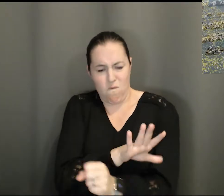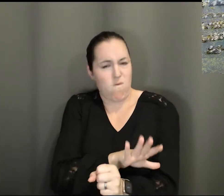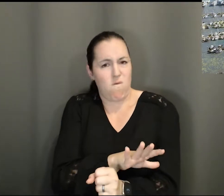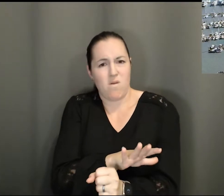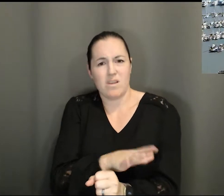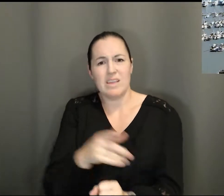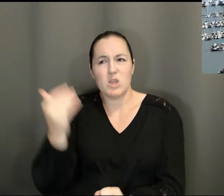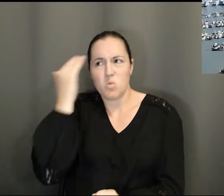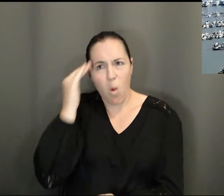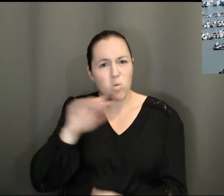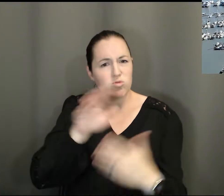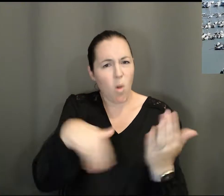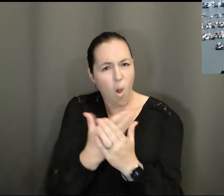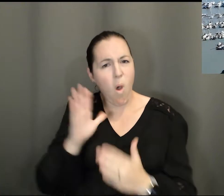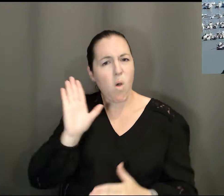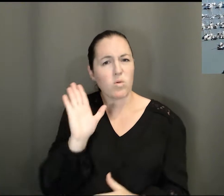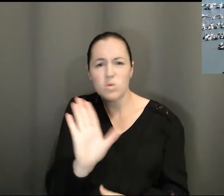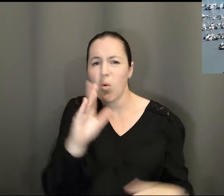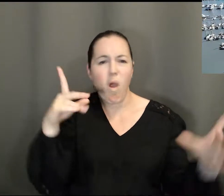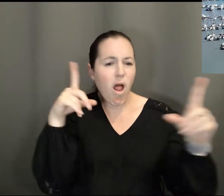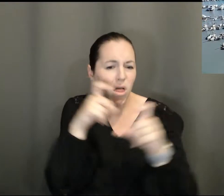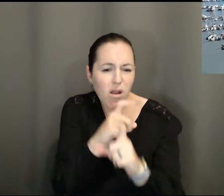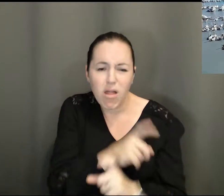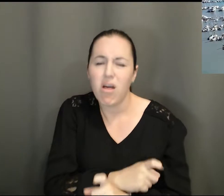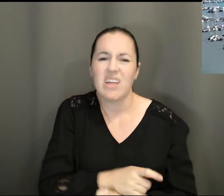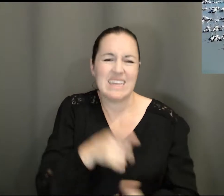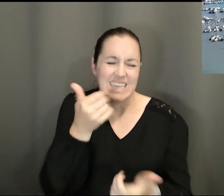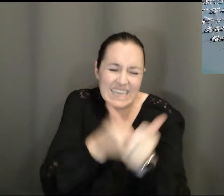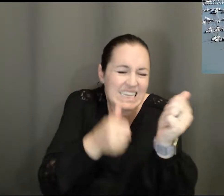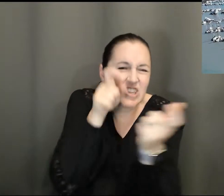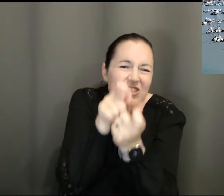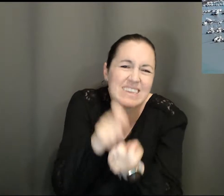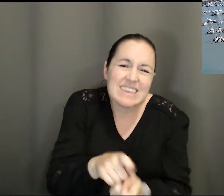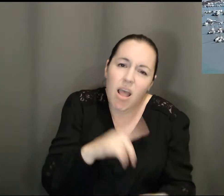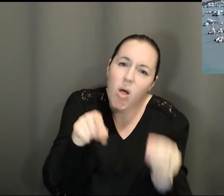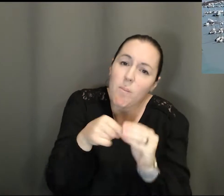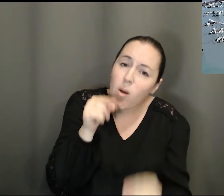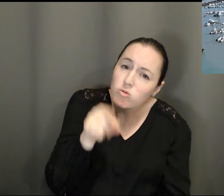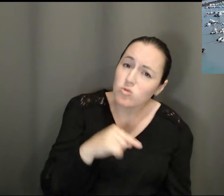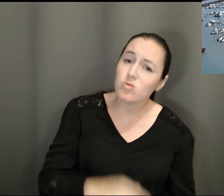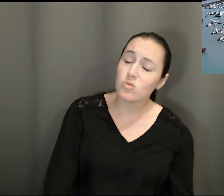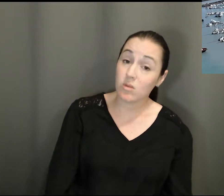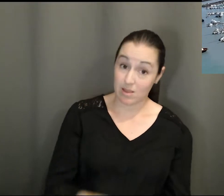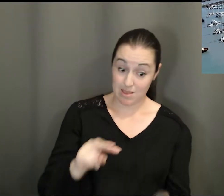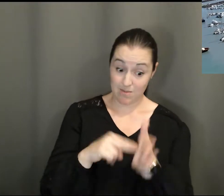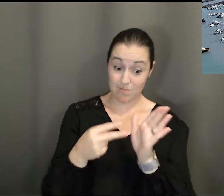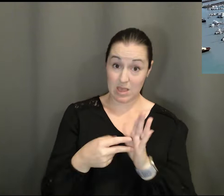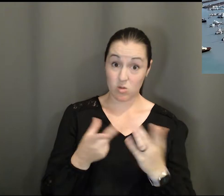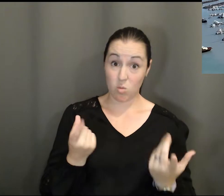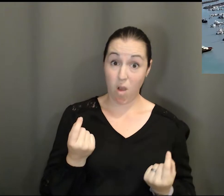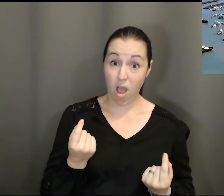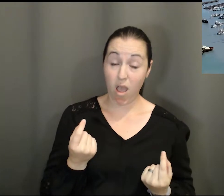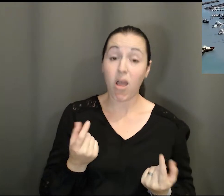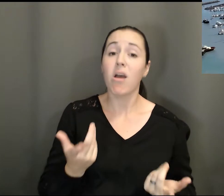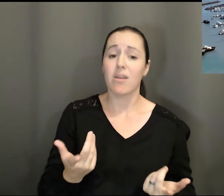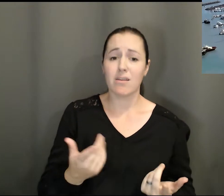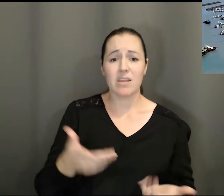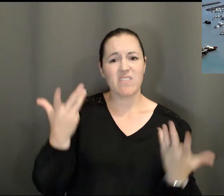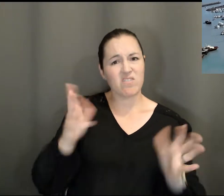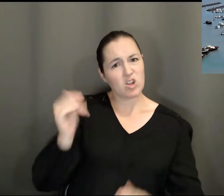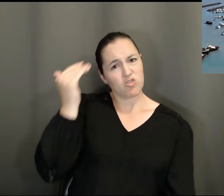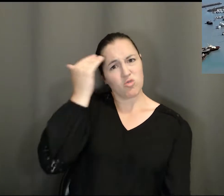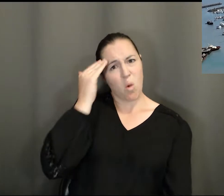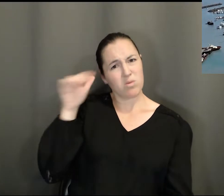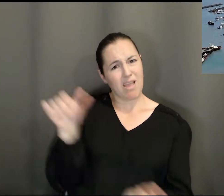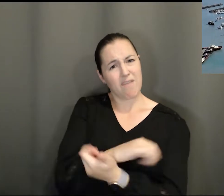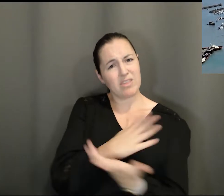that He knows all you need. He knows everything that you need today. Everything that you stand in need of, He already knows it.